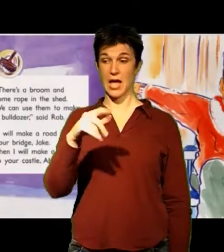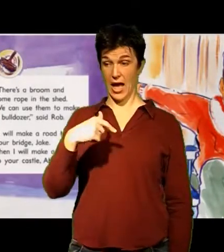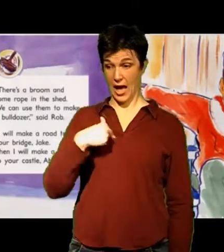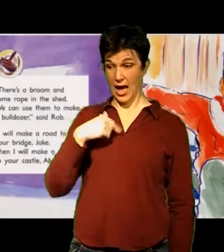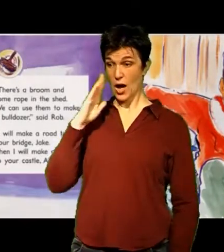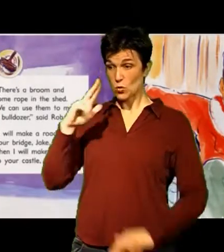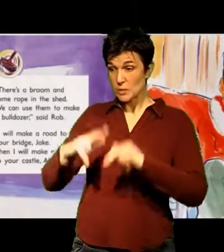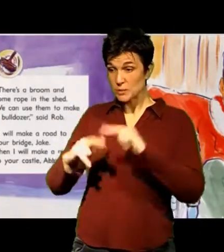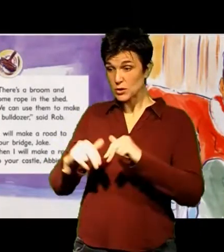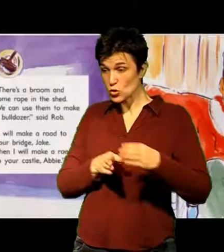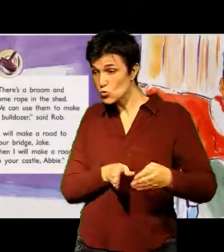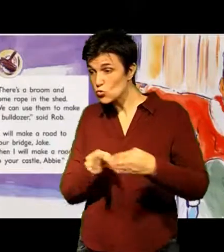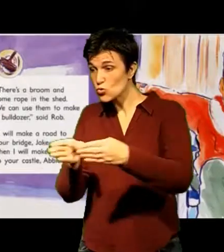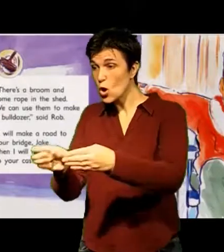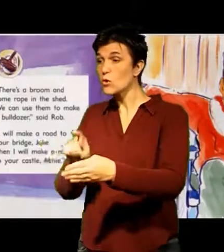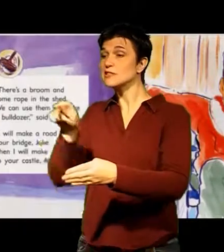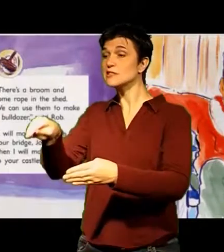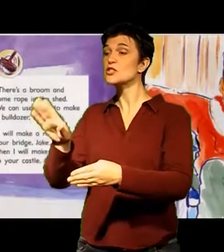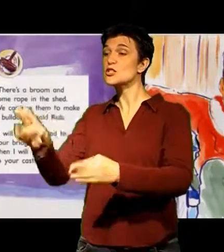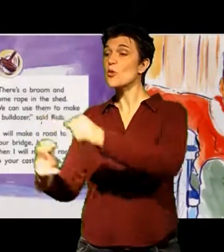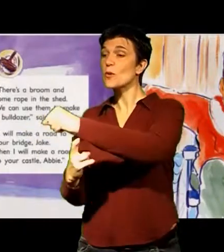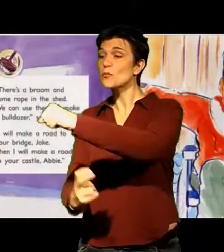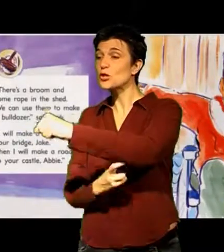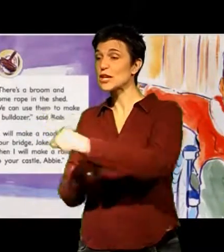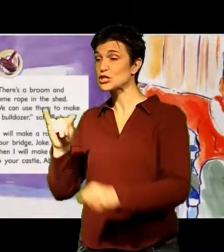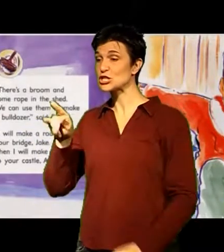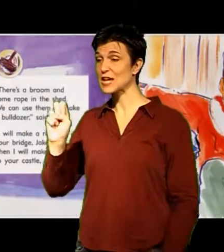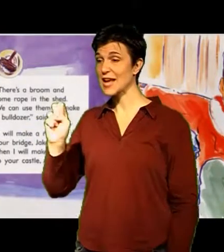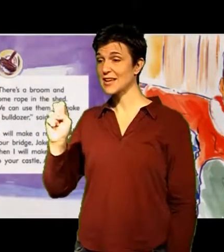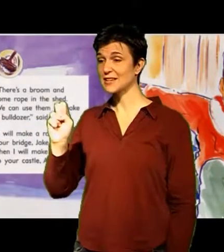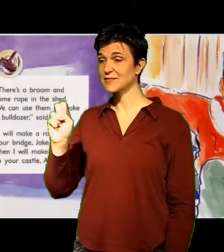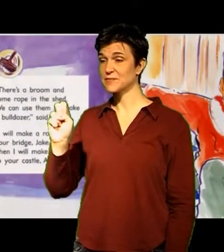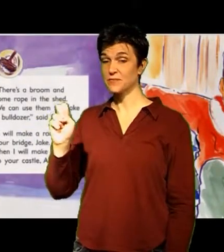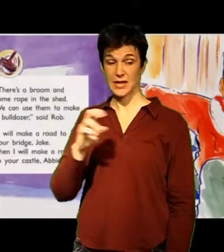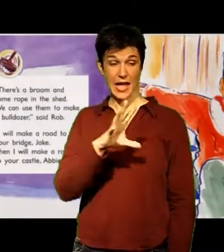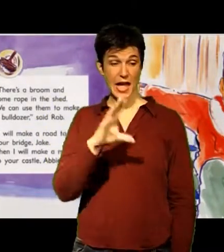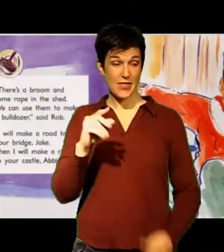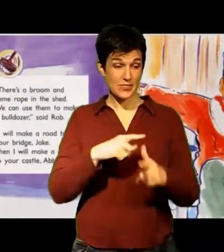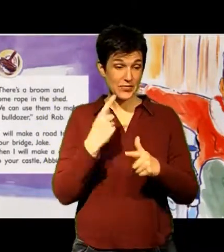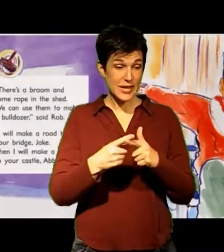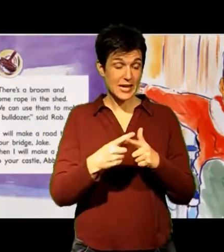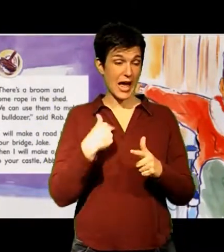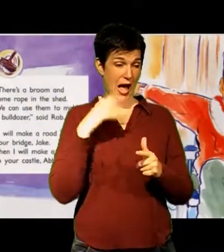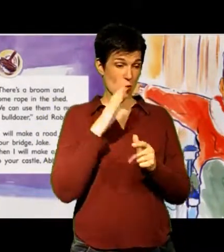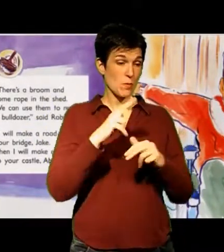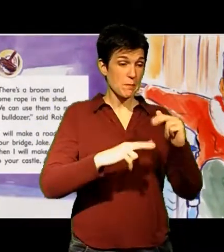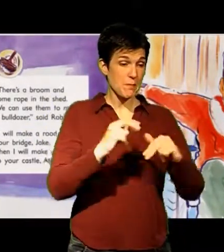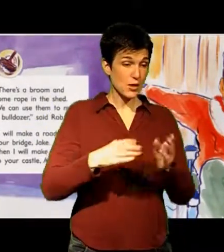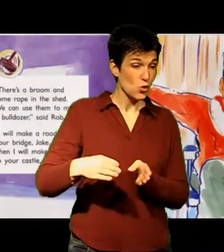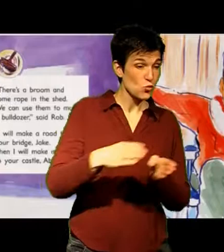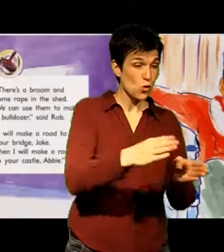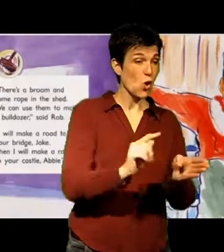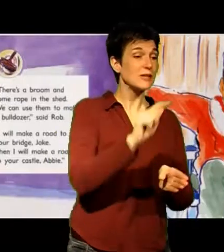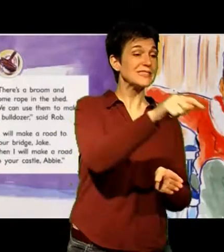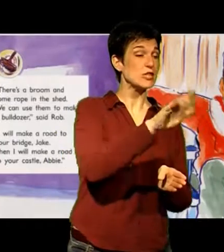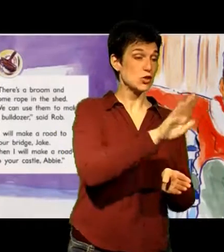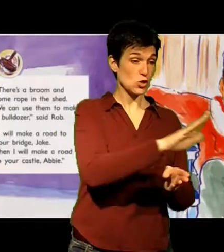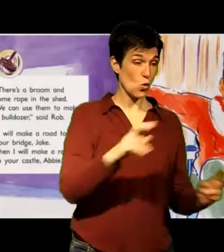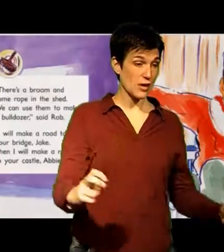I will make a road to your bridge, Jake. And then I will make a road to your castle, Abby.